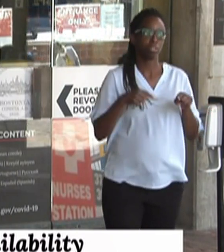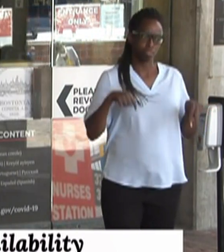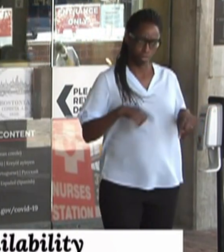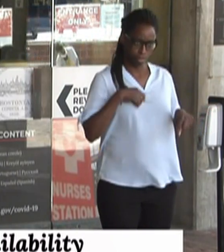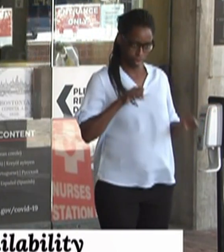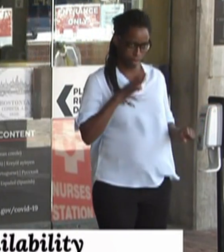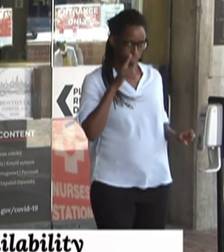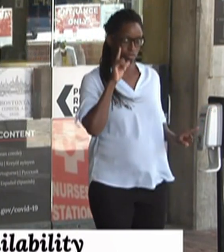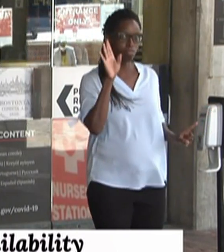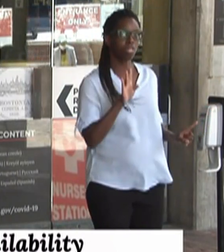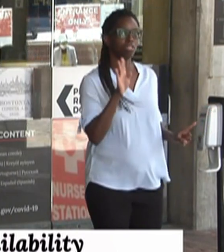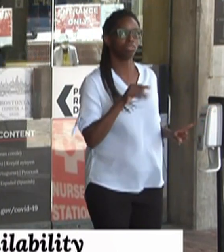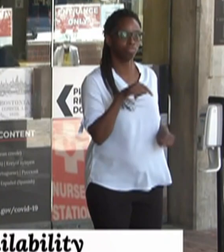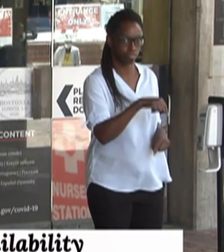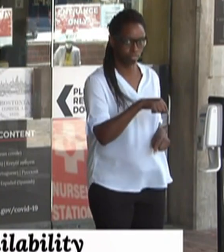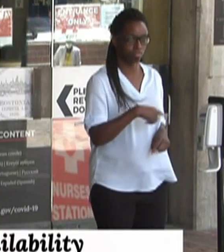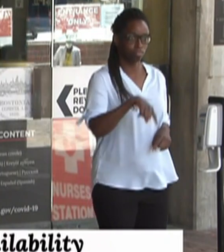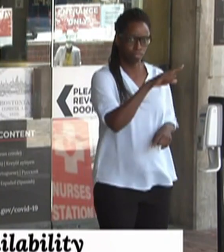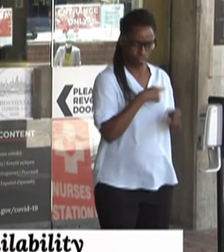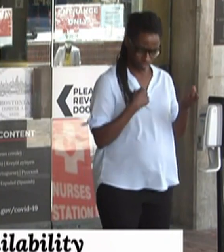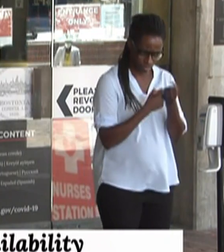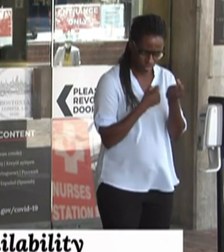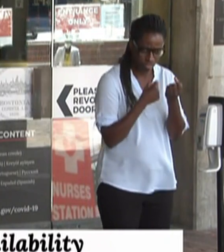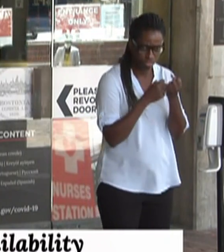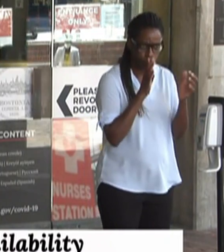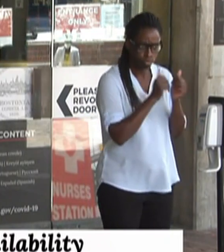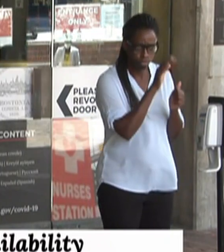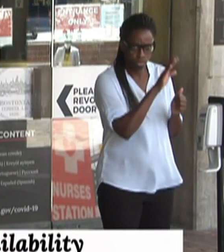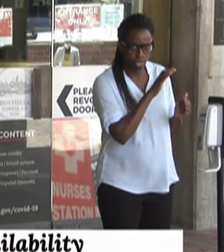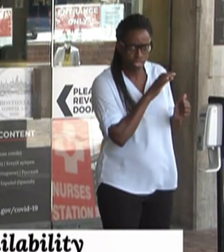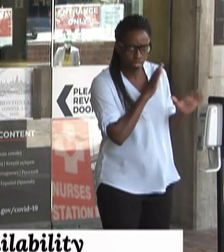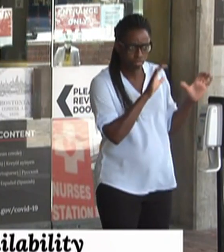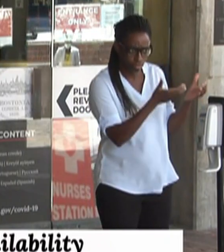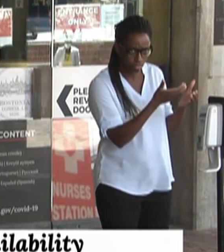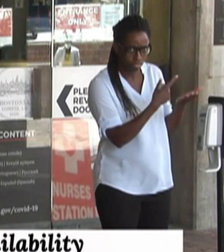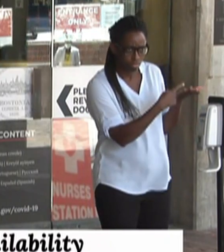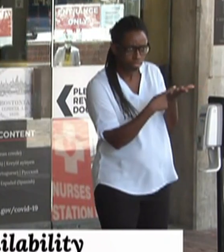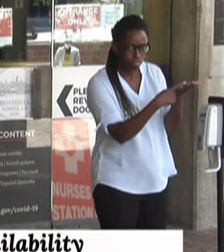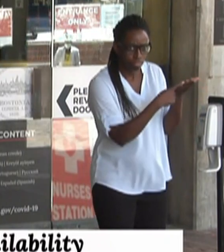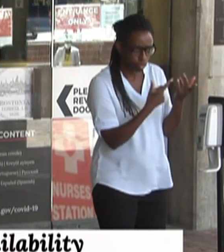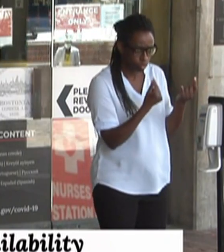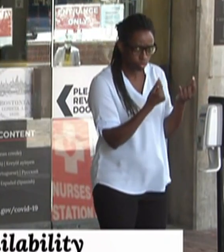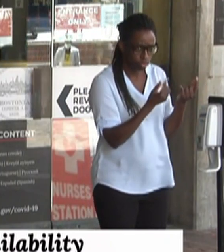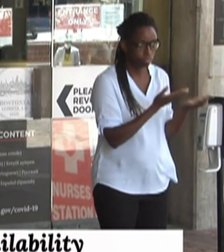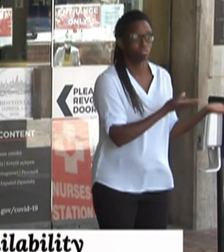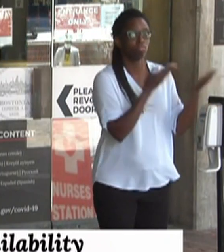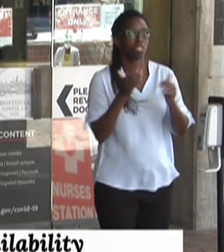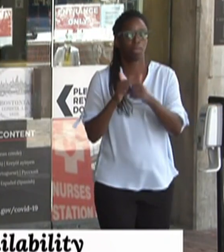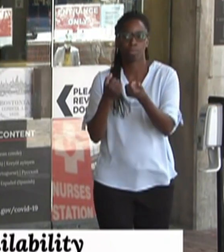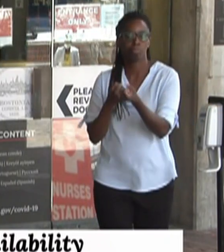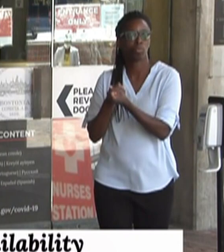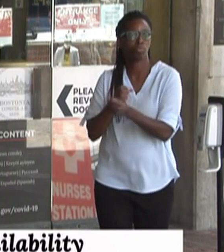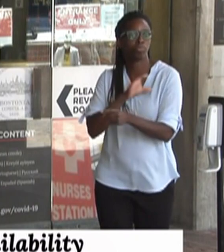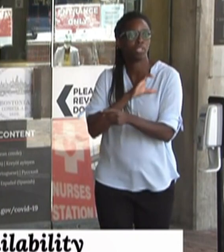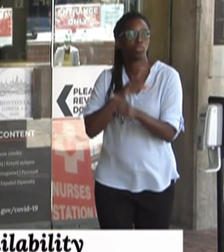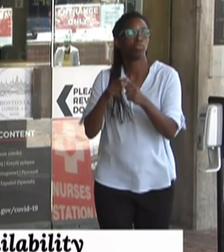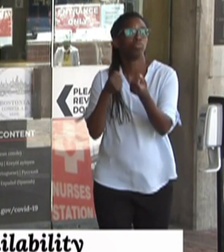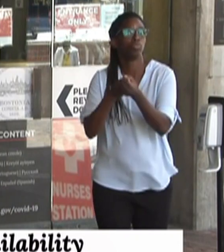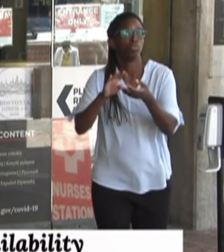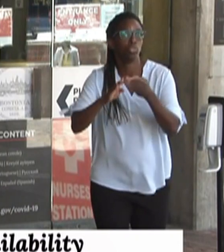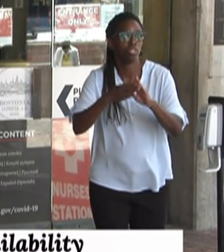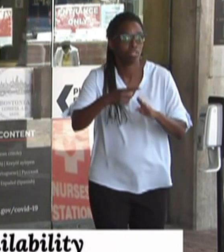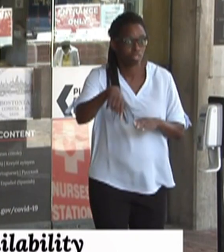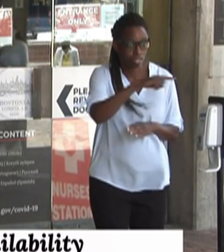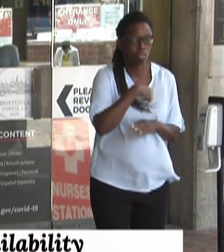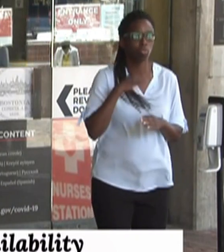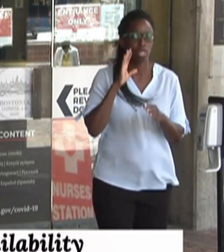in a couple weeks on policing in the city of Boston. I believe they're going to present me with some reforms on policing. Some of that is